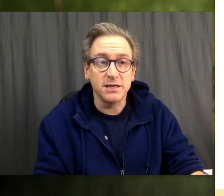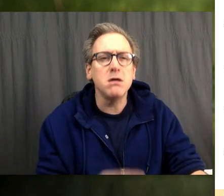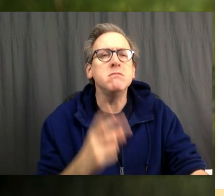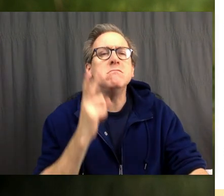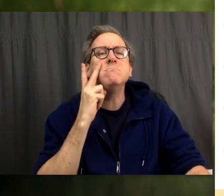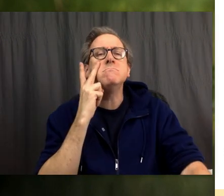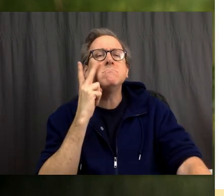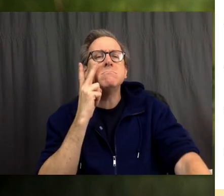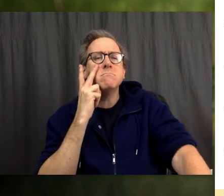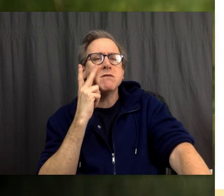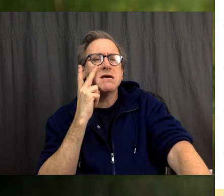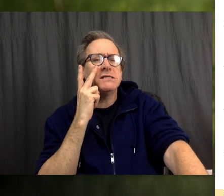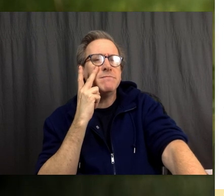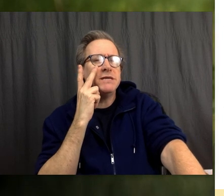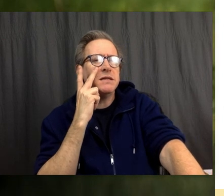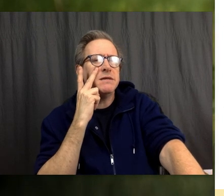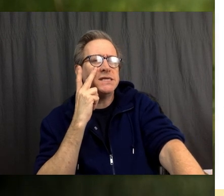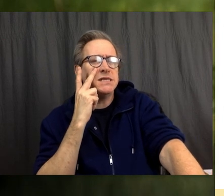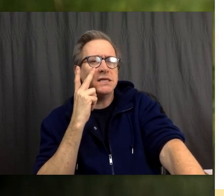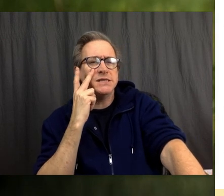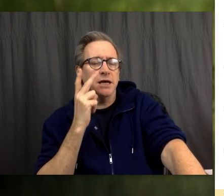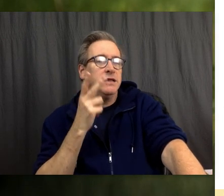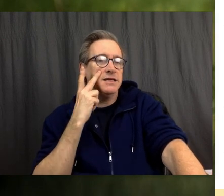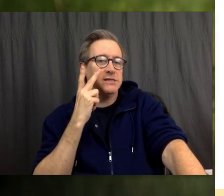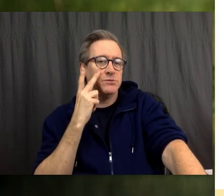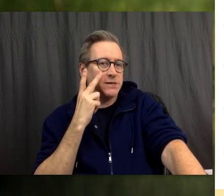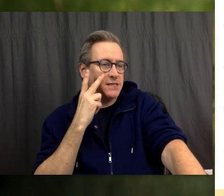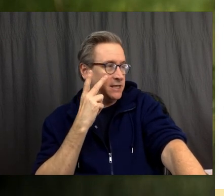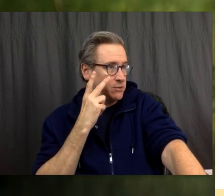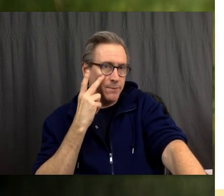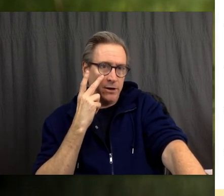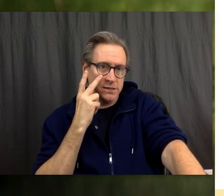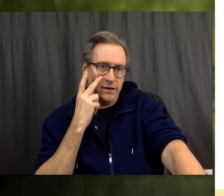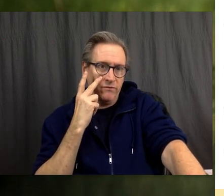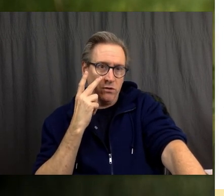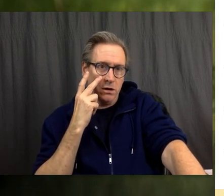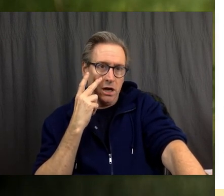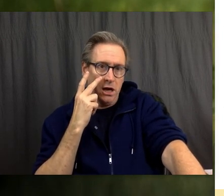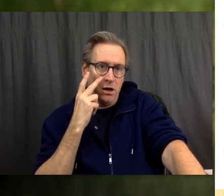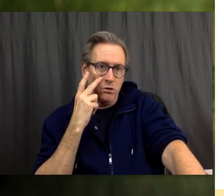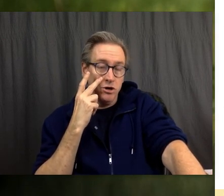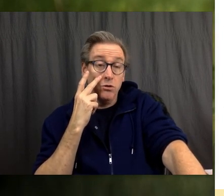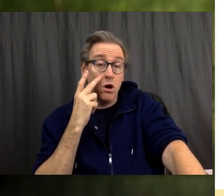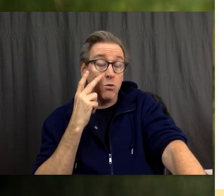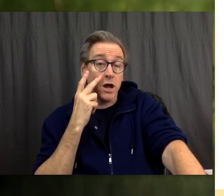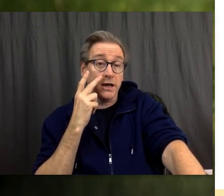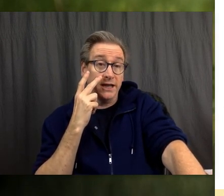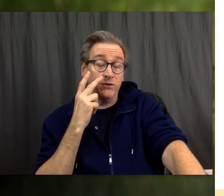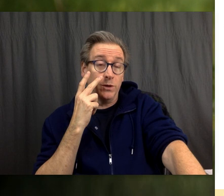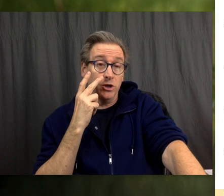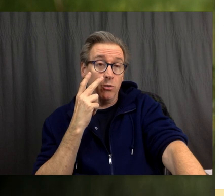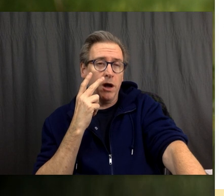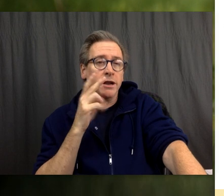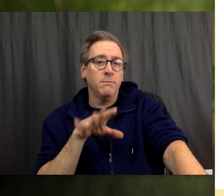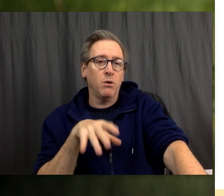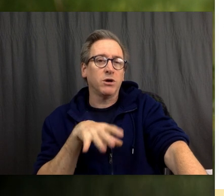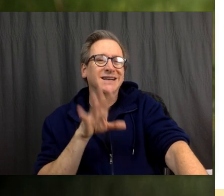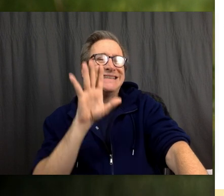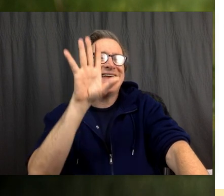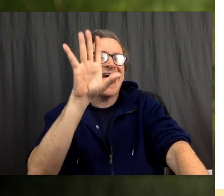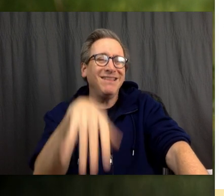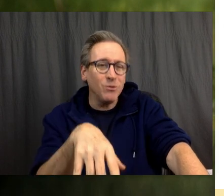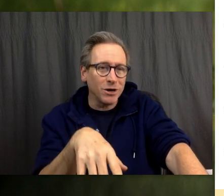versus, let me see. This was always the answer my parents had for, no, we're not going to give you what you want, but